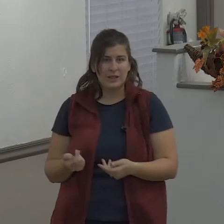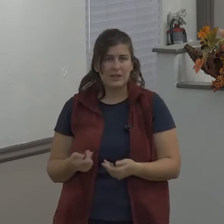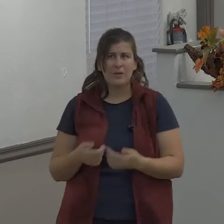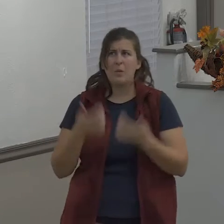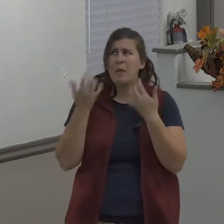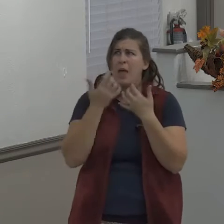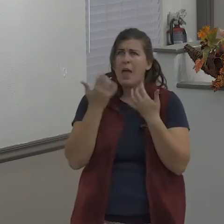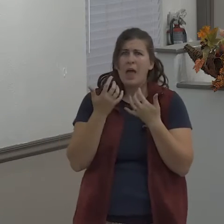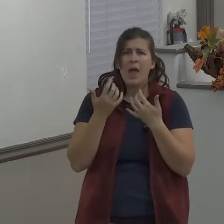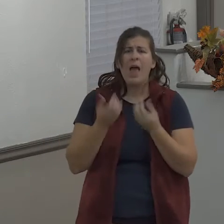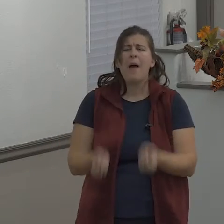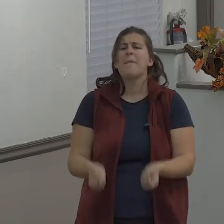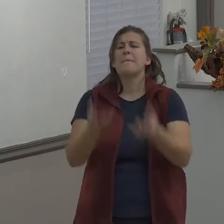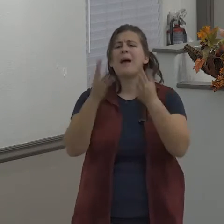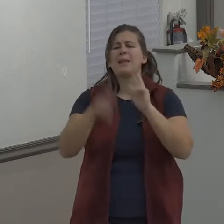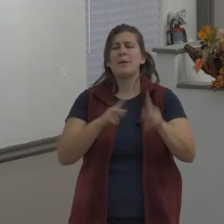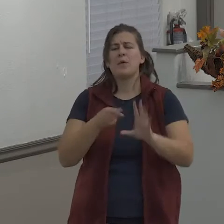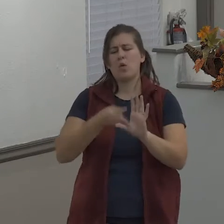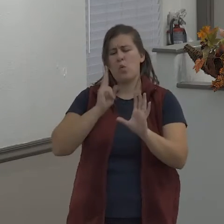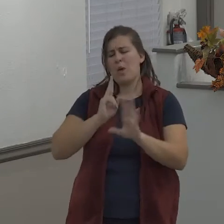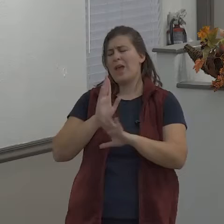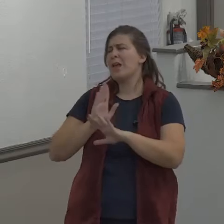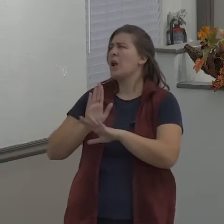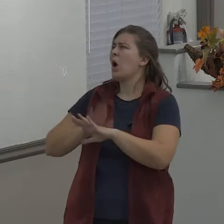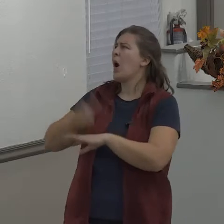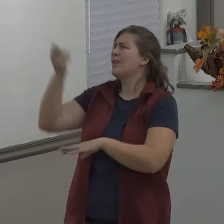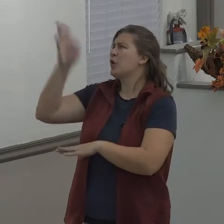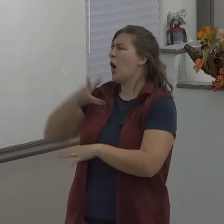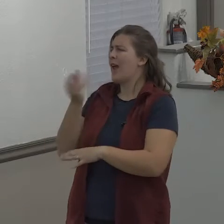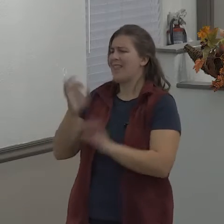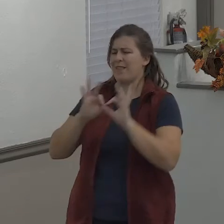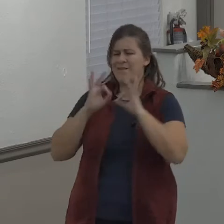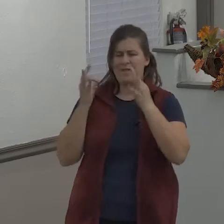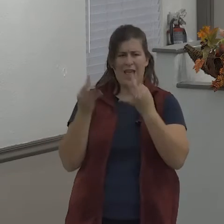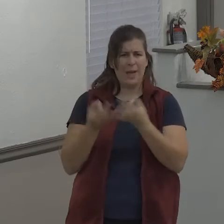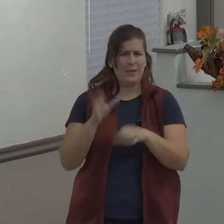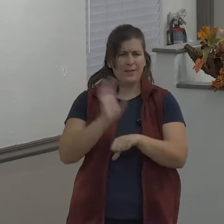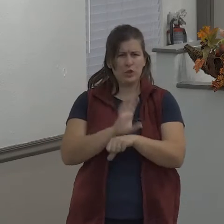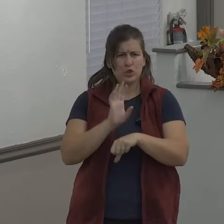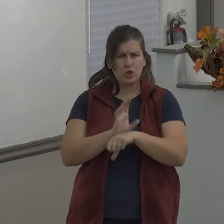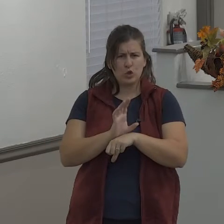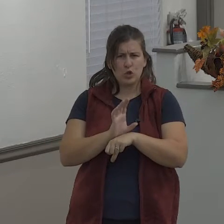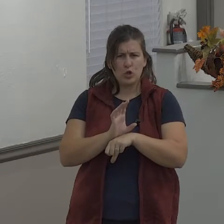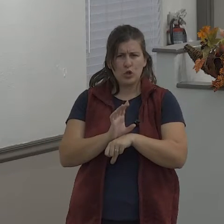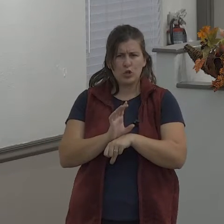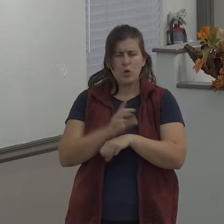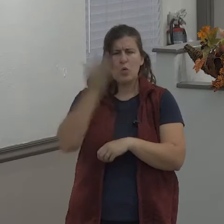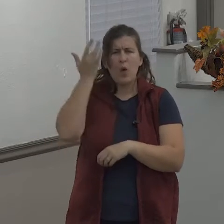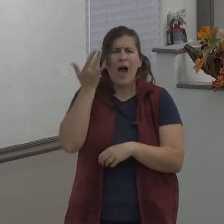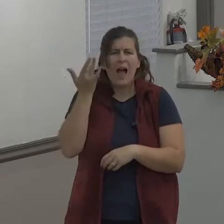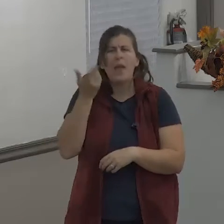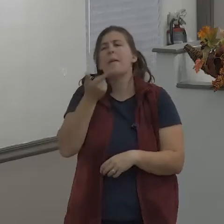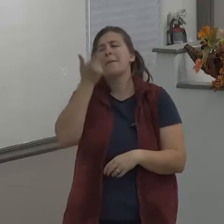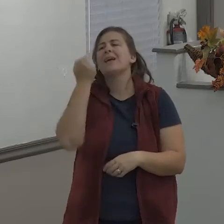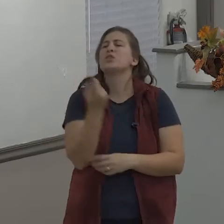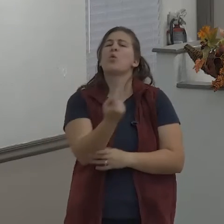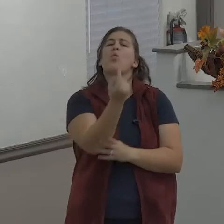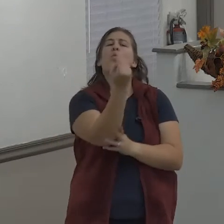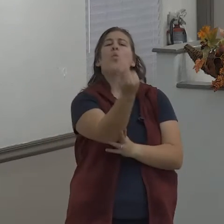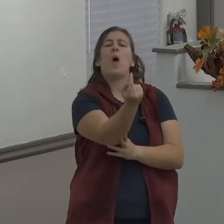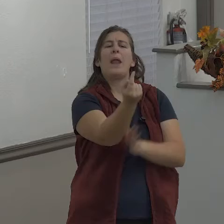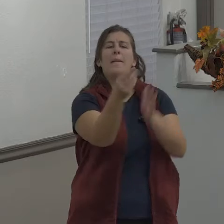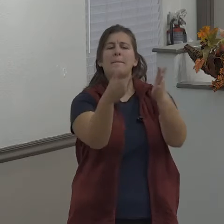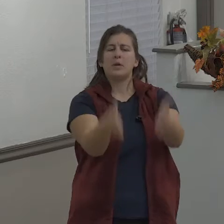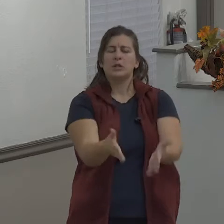It's amazing how many people quit on God, quit on their church family, and because of